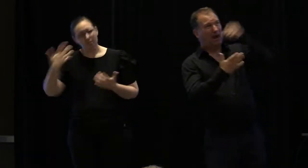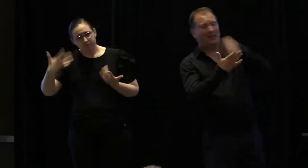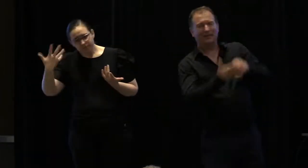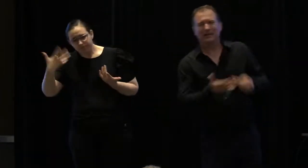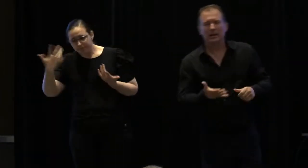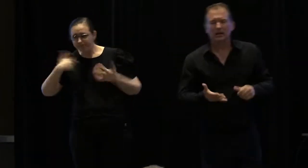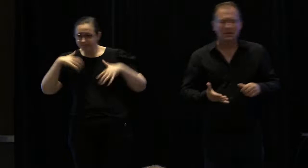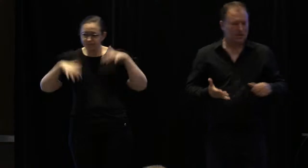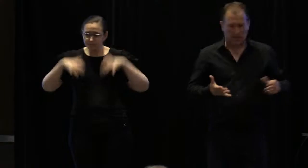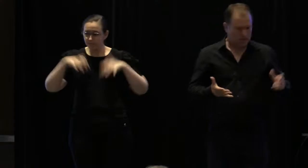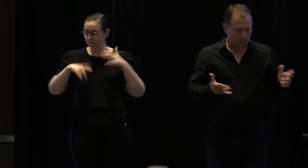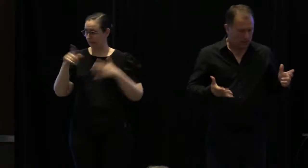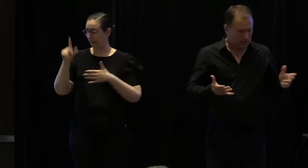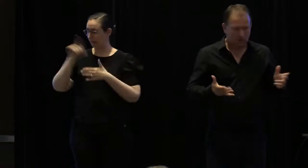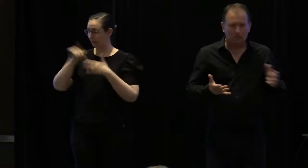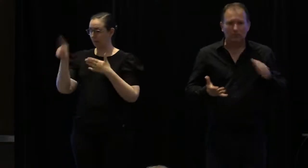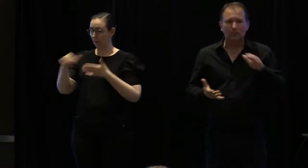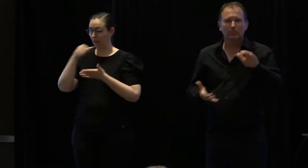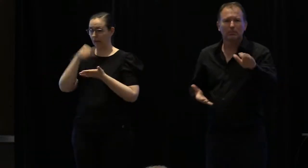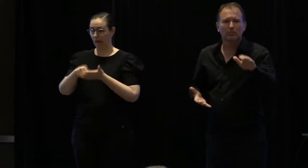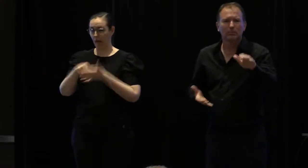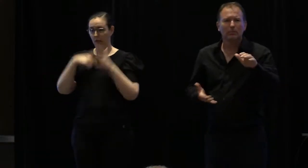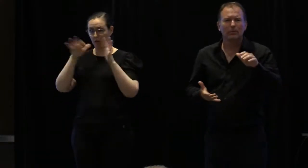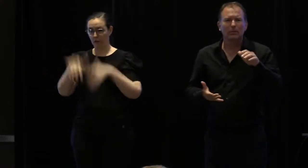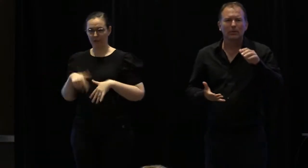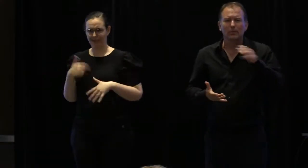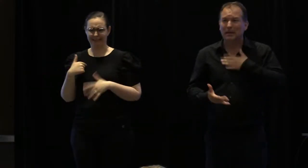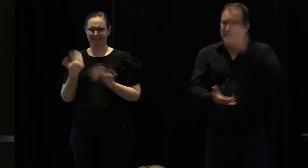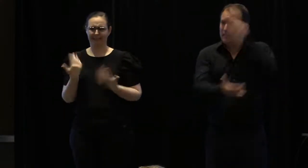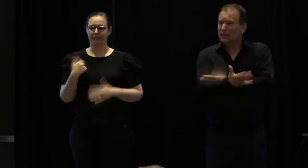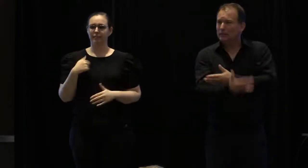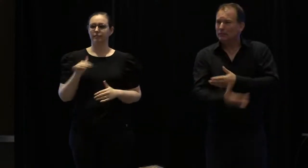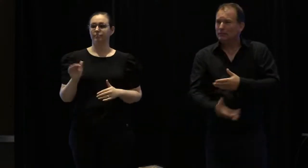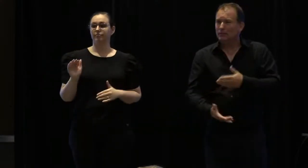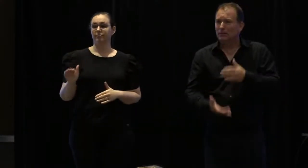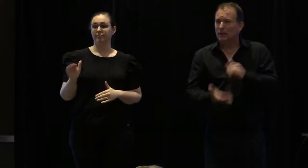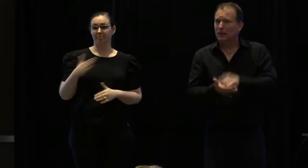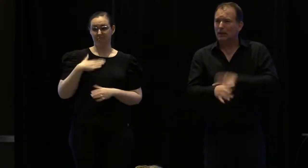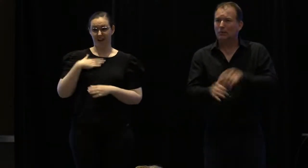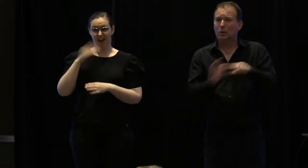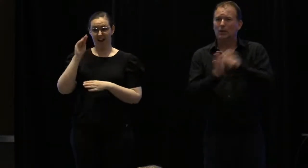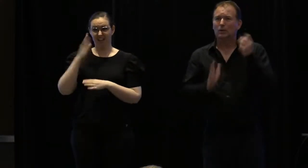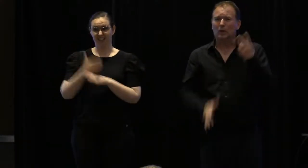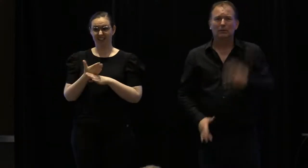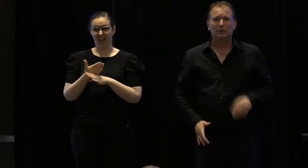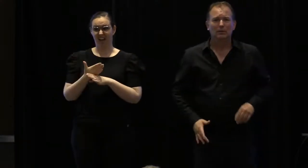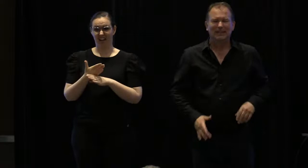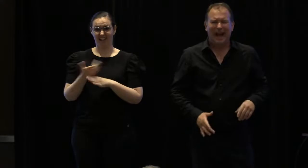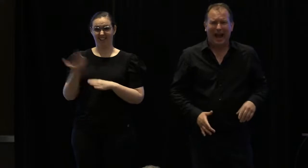And I wasn't saying, oh, you know, okay, fine, I'll do it. I was so